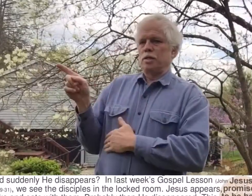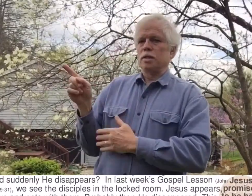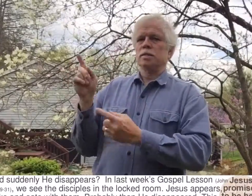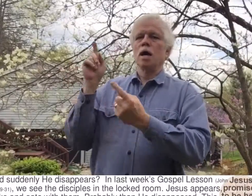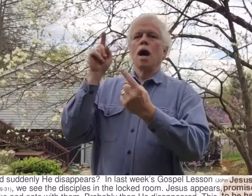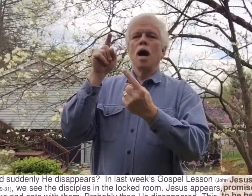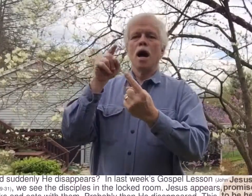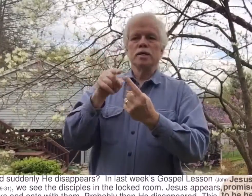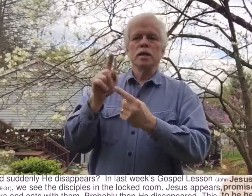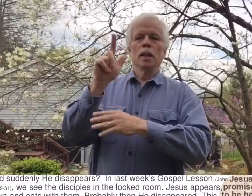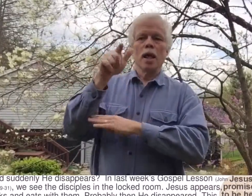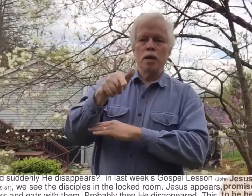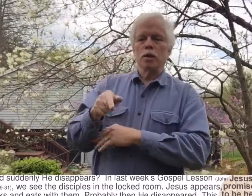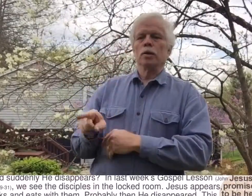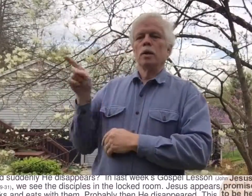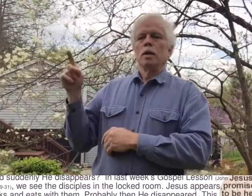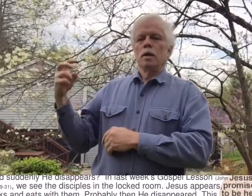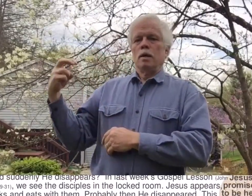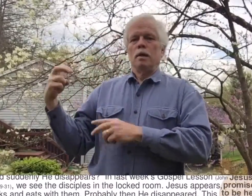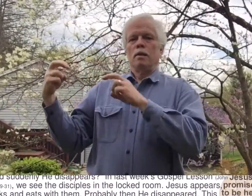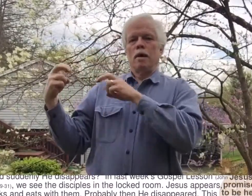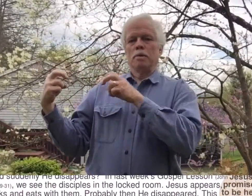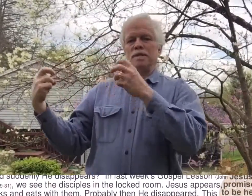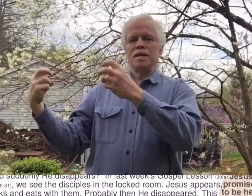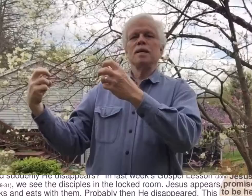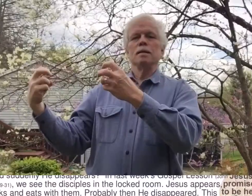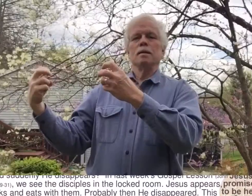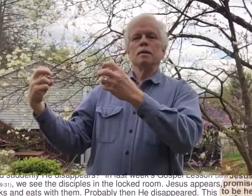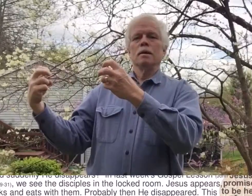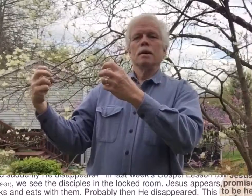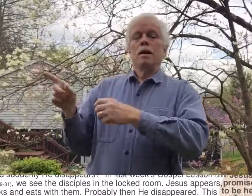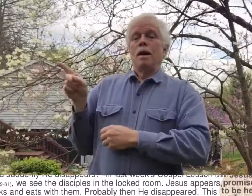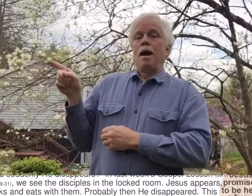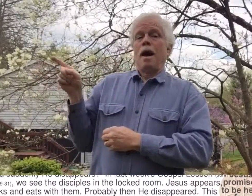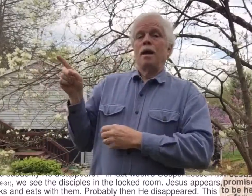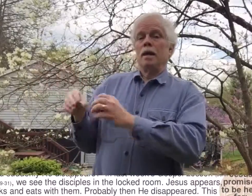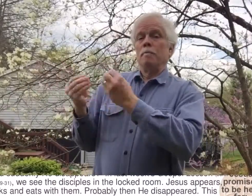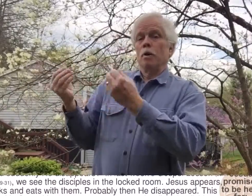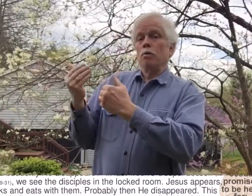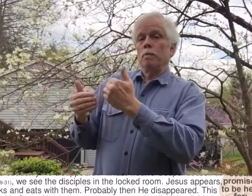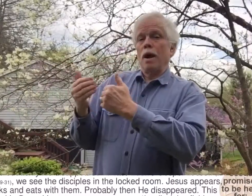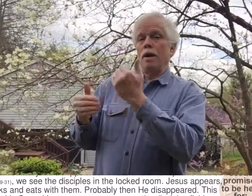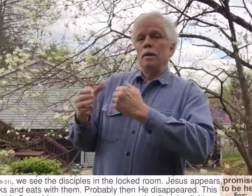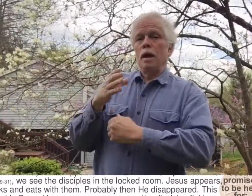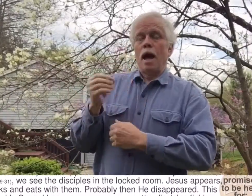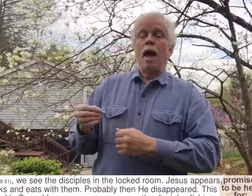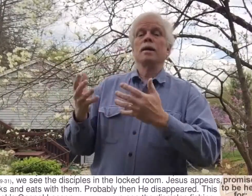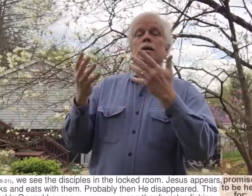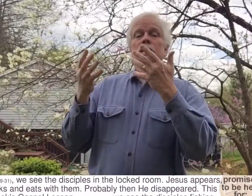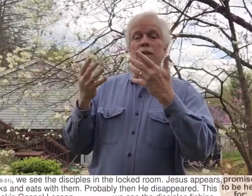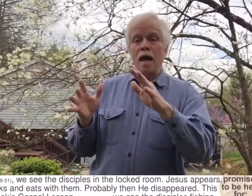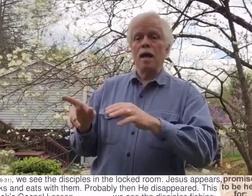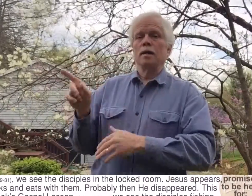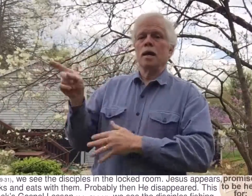Jesus until later. They were seated, and he broke bread, and then